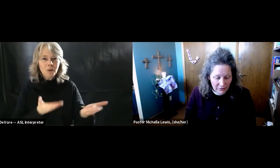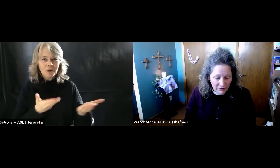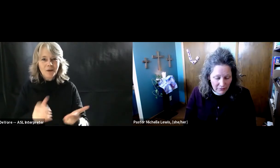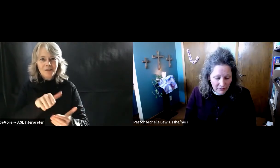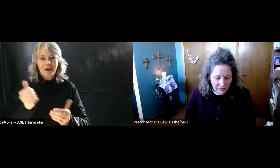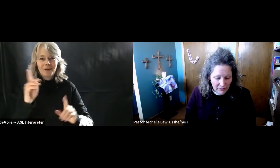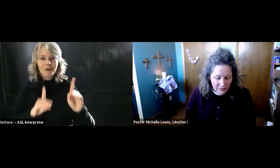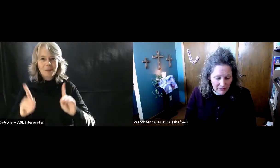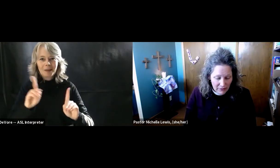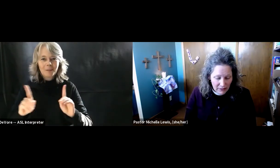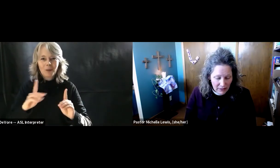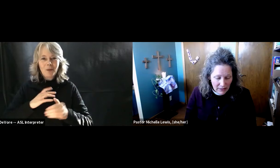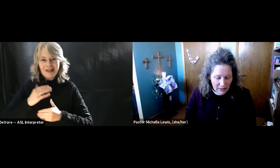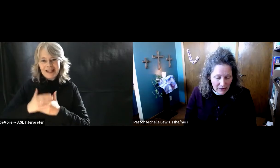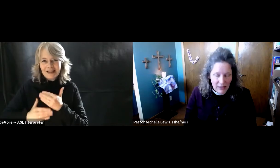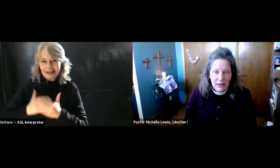love.